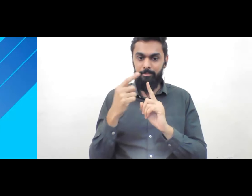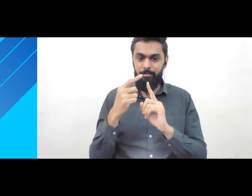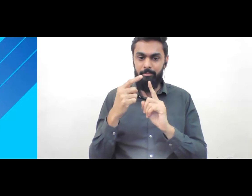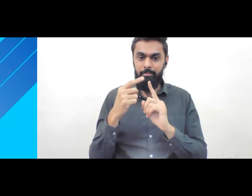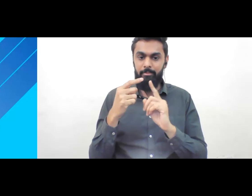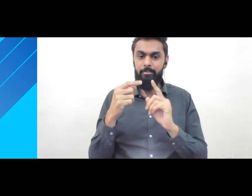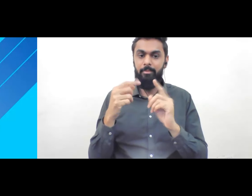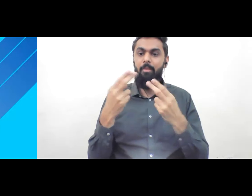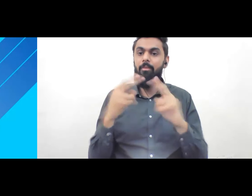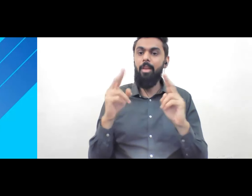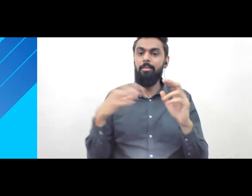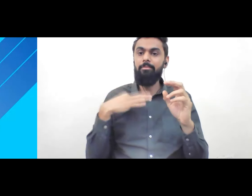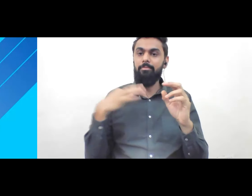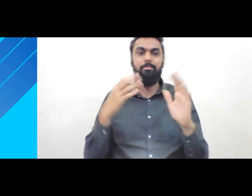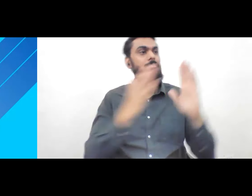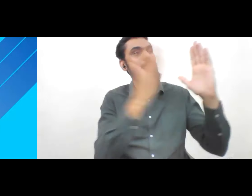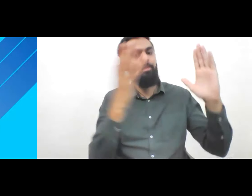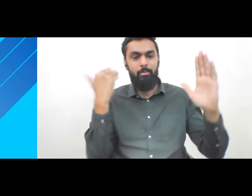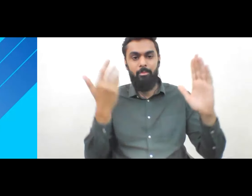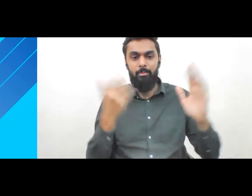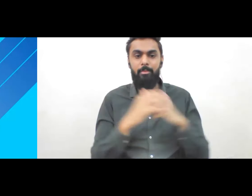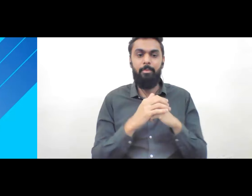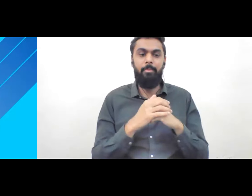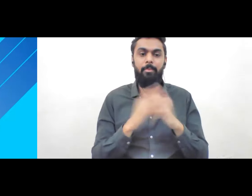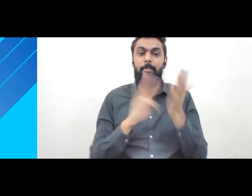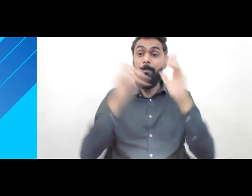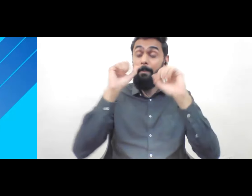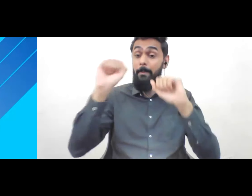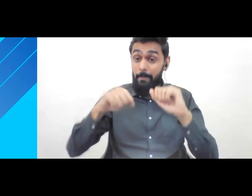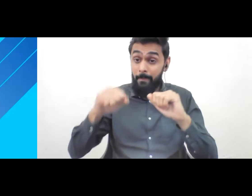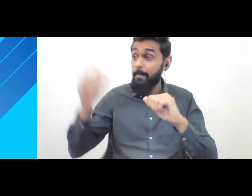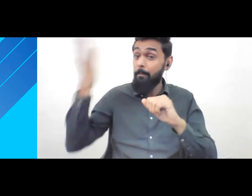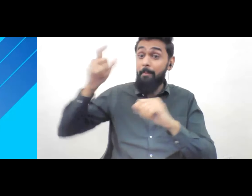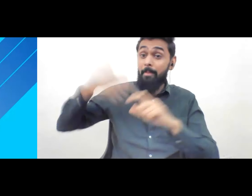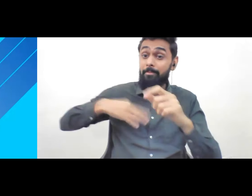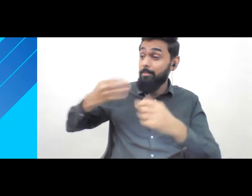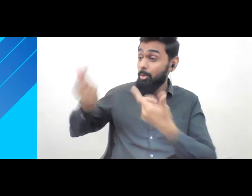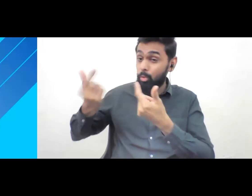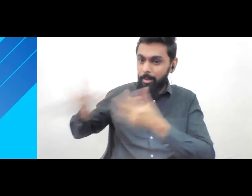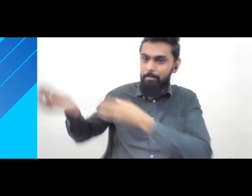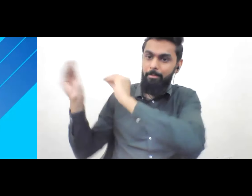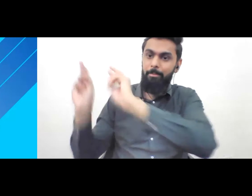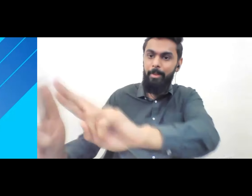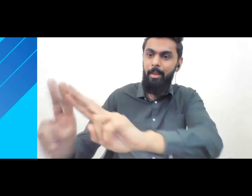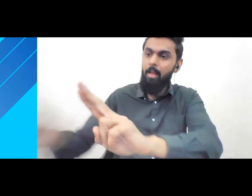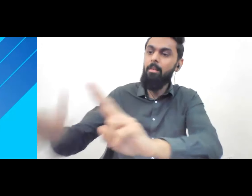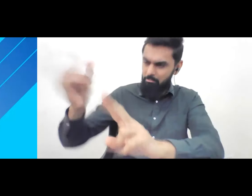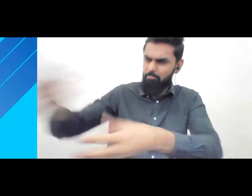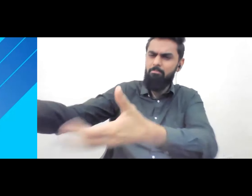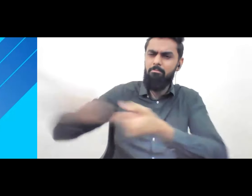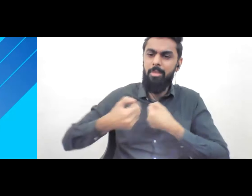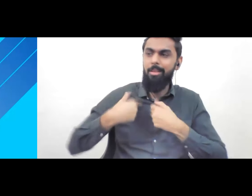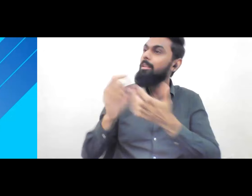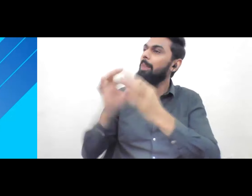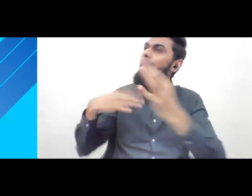very much now. Yes. Thrifting is So, we're going back to our roots, I believe. Yeah. Exactly, As kids, exactly. I've worn my